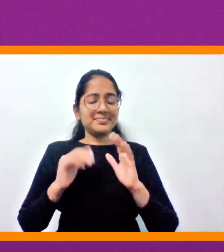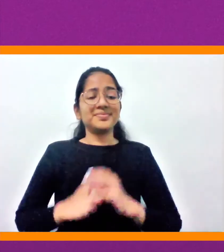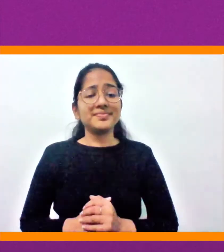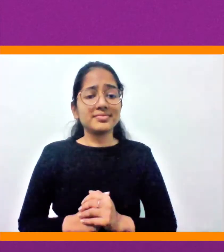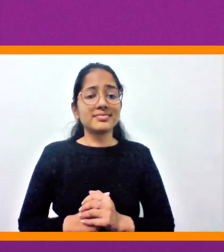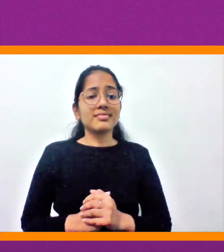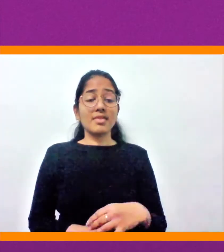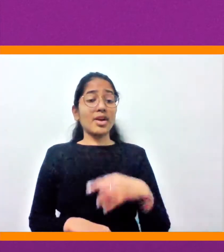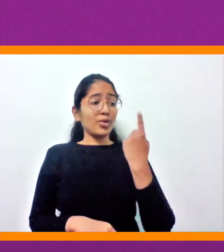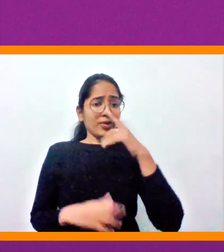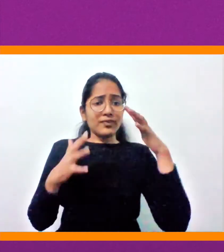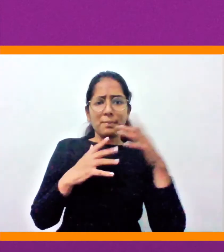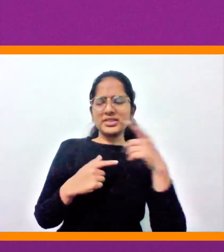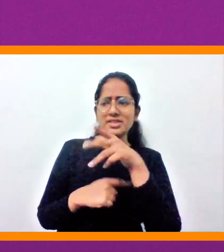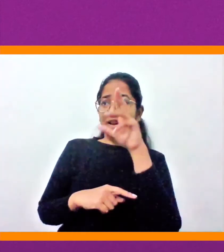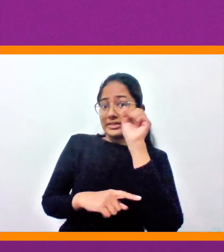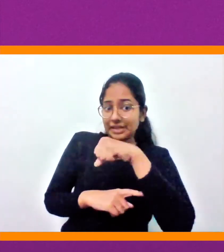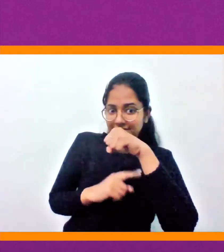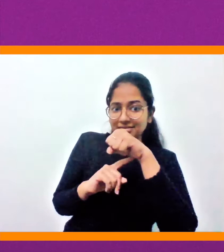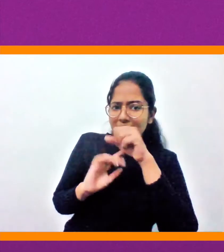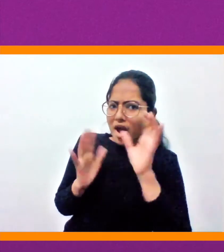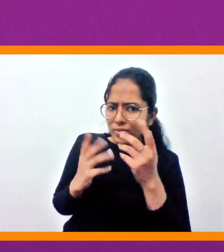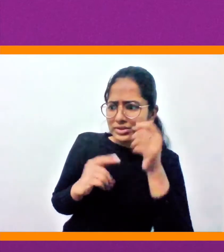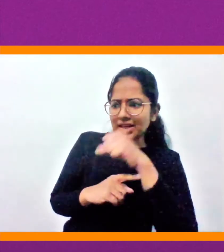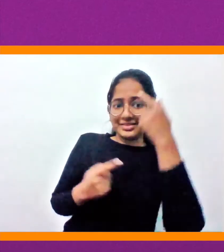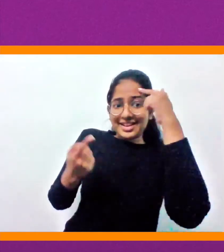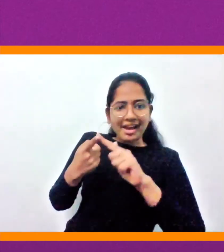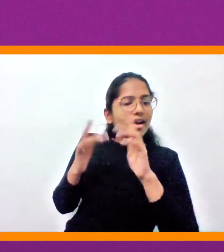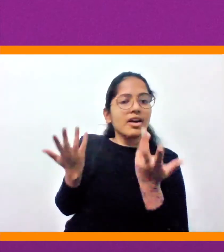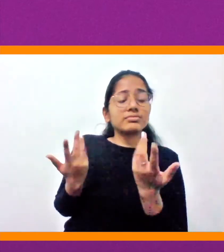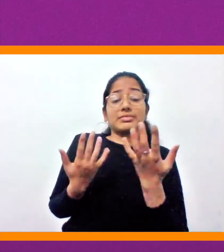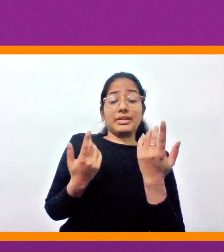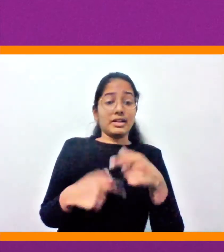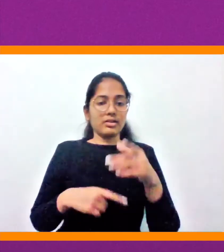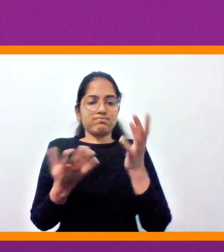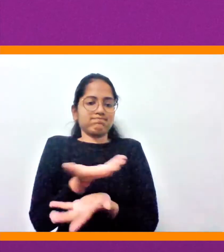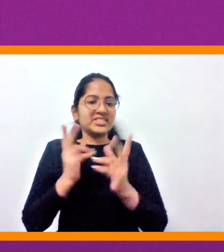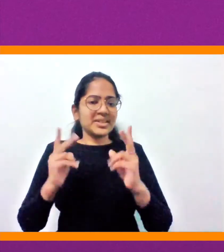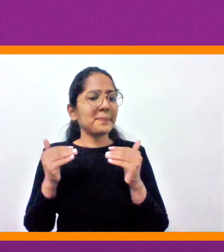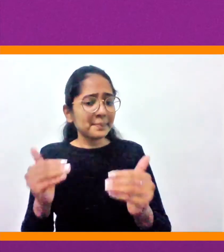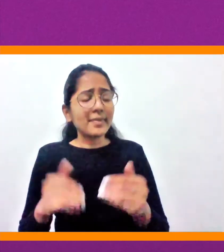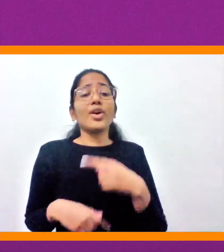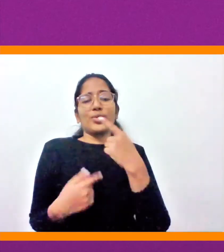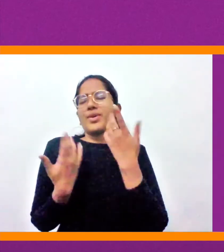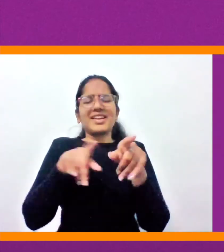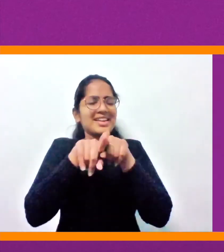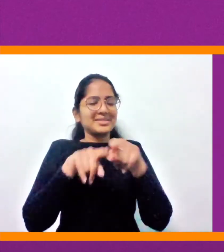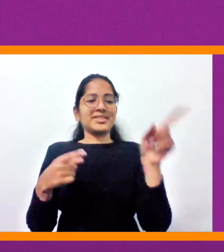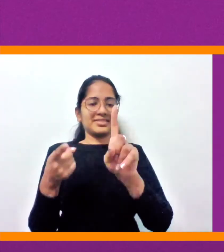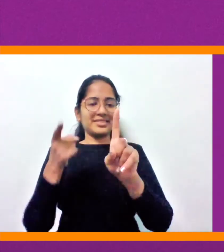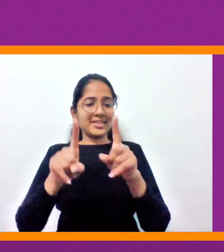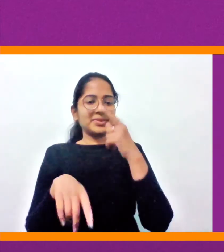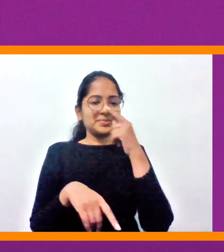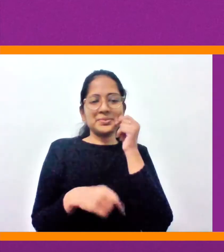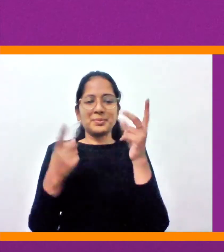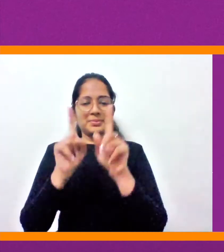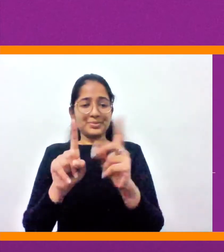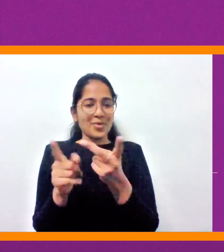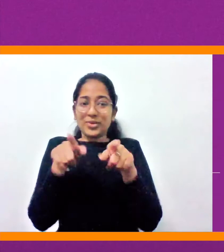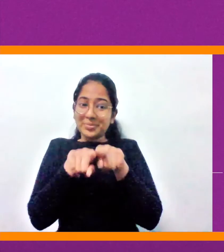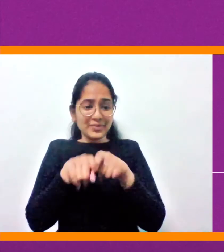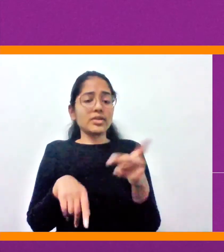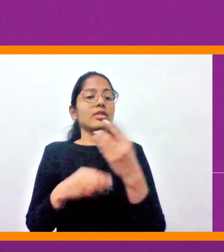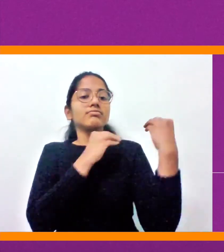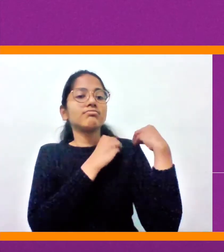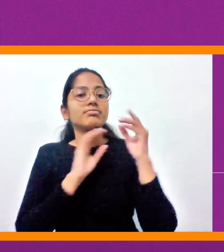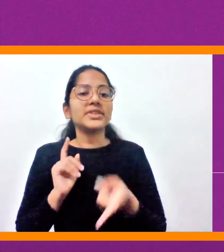when we said that consent is not just the absence of a no, but the presence of an active yes. The idea of